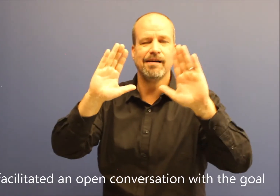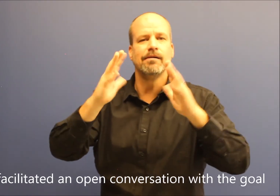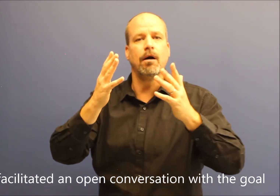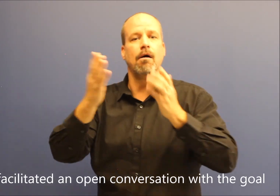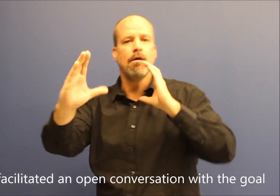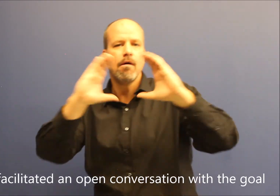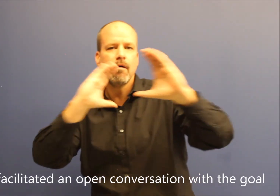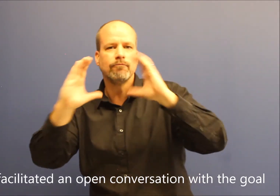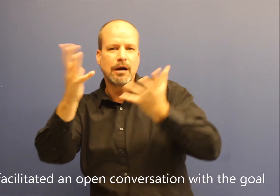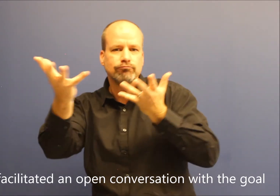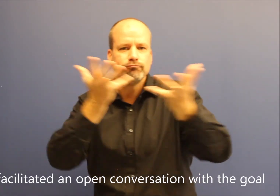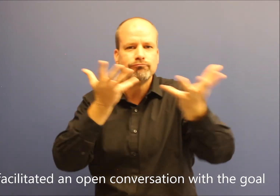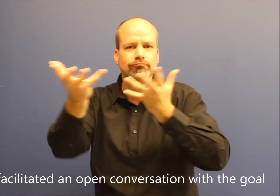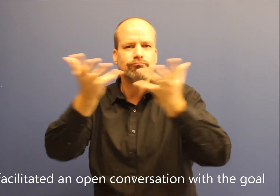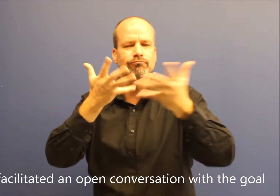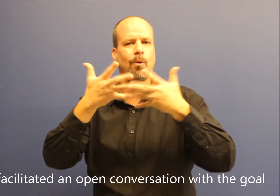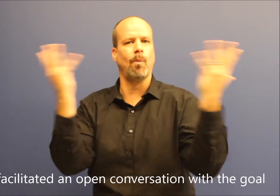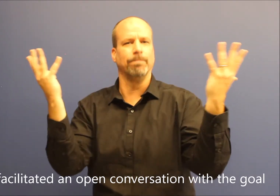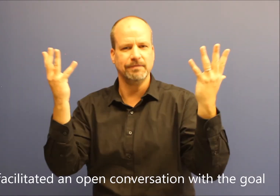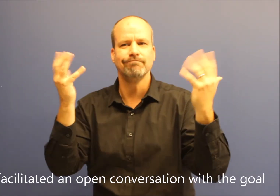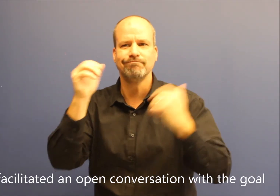open conversation